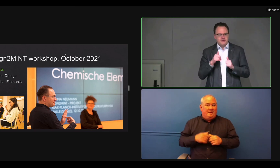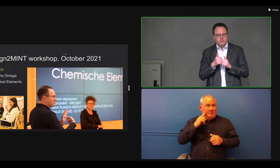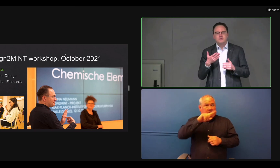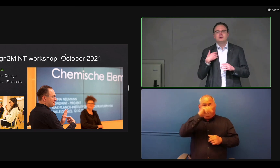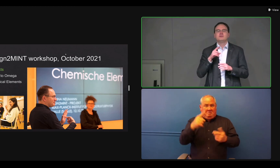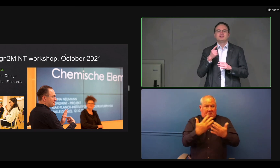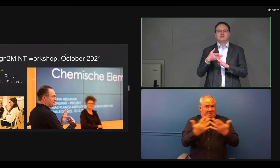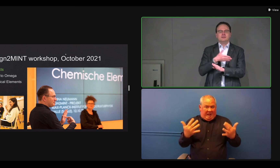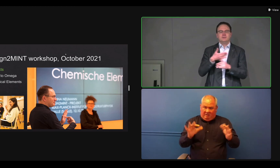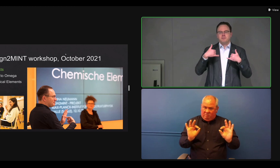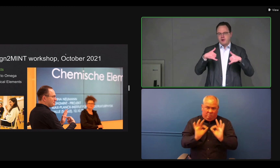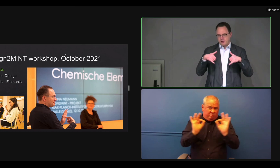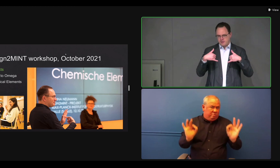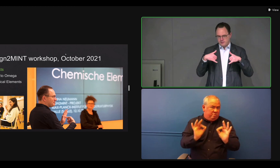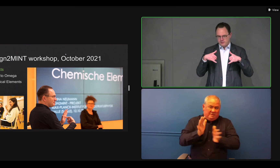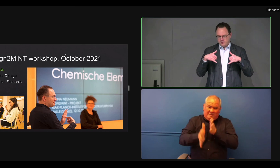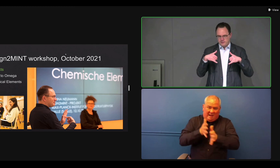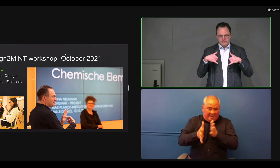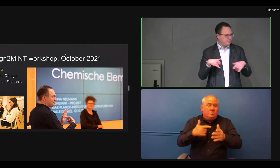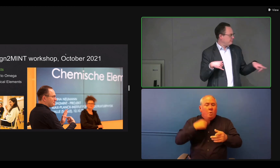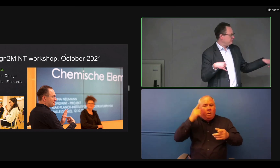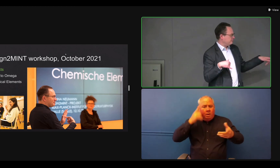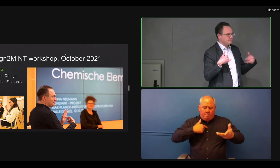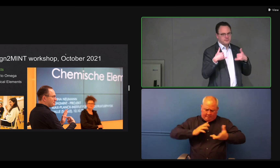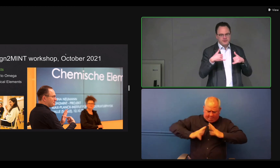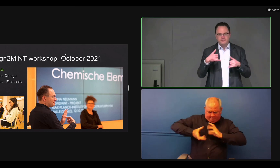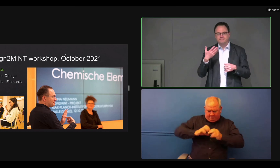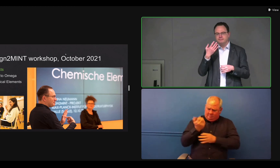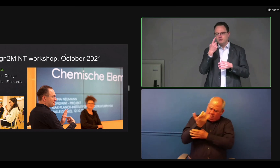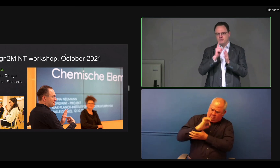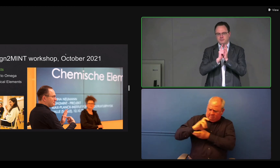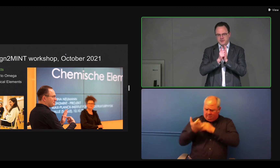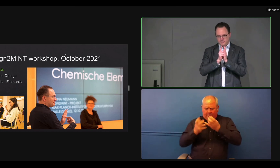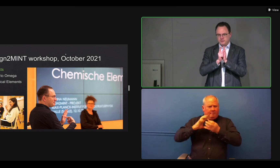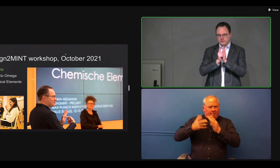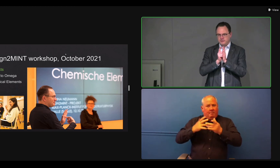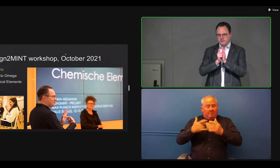really fruitful conversation because we recognized that there were no signs to